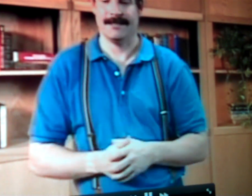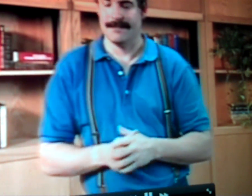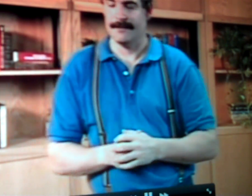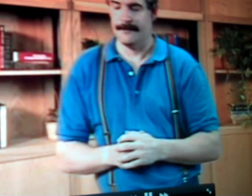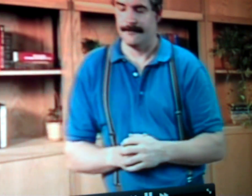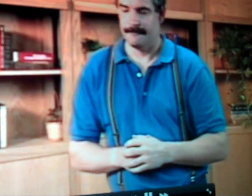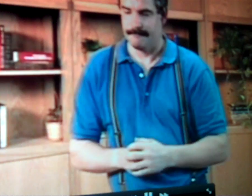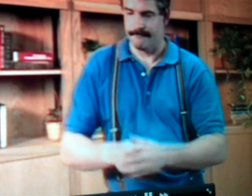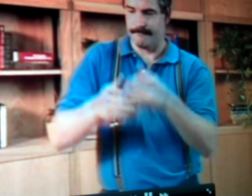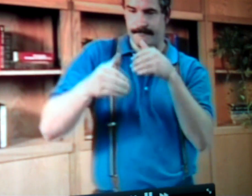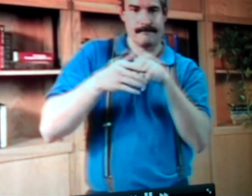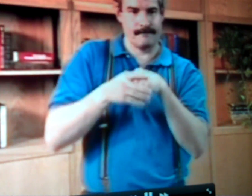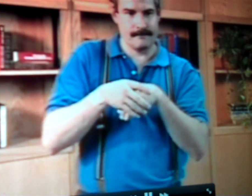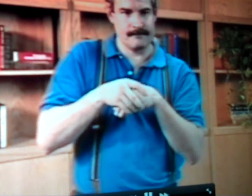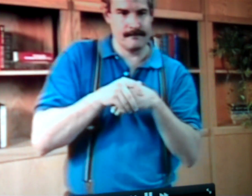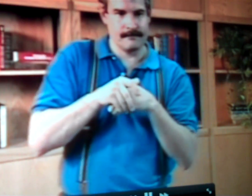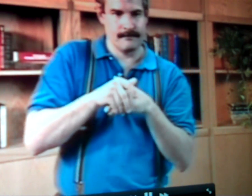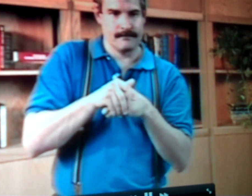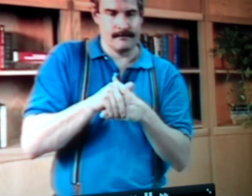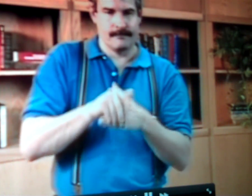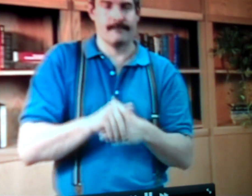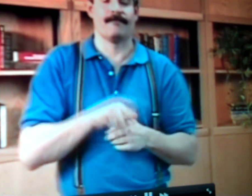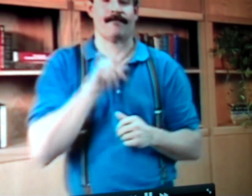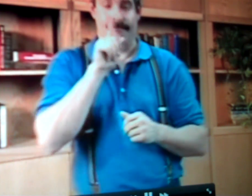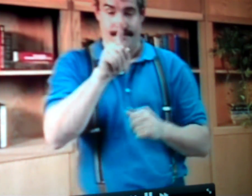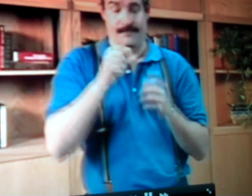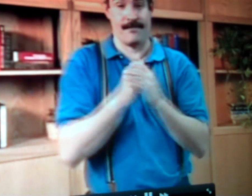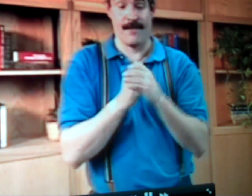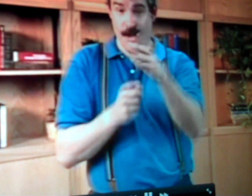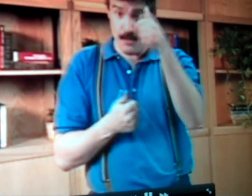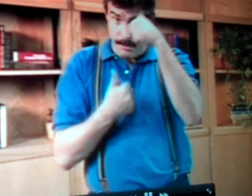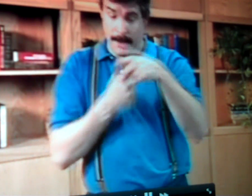With the motivation that I had, I was able to survive that program.